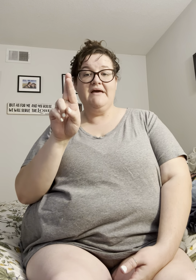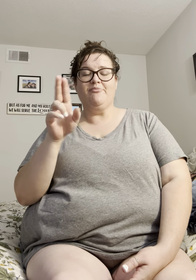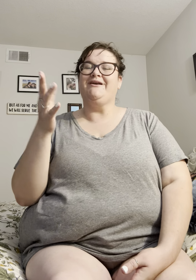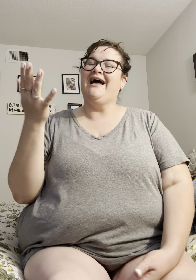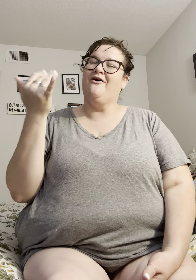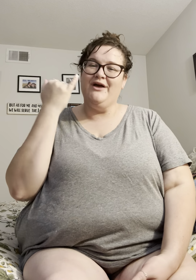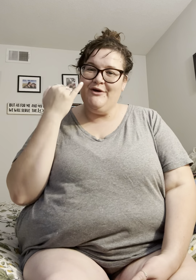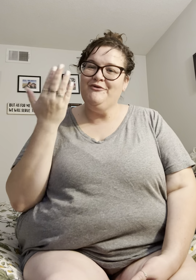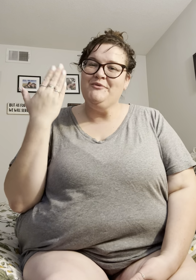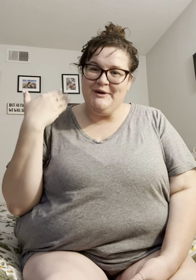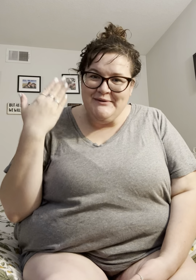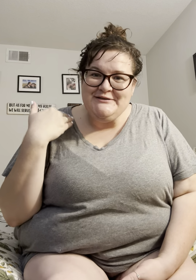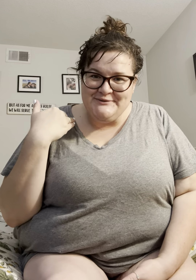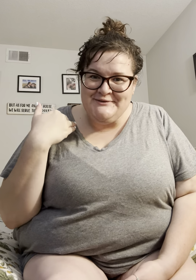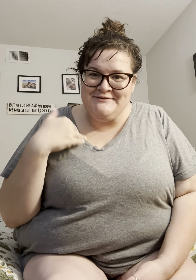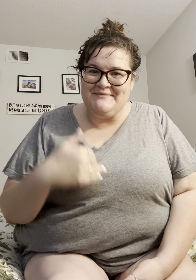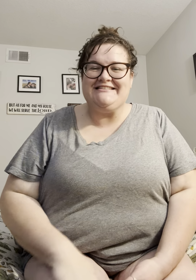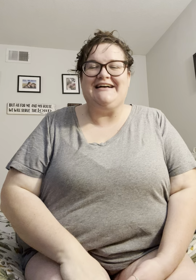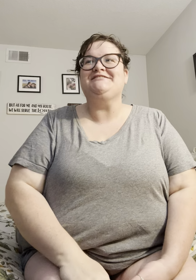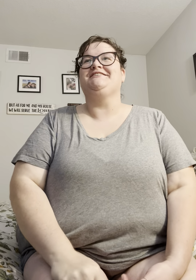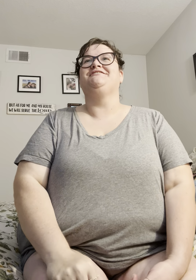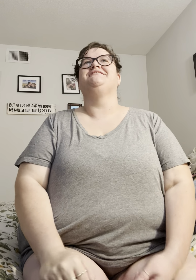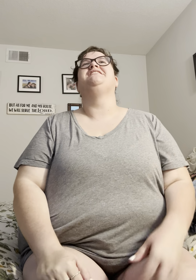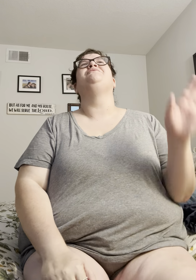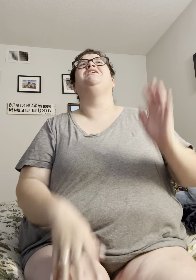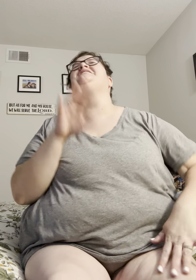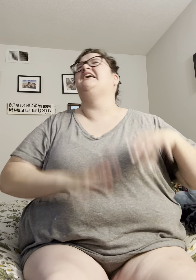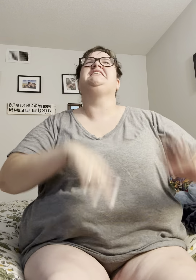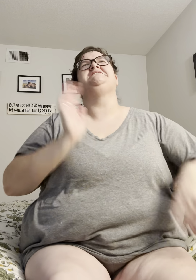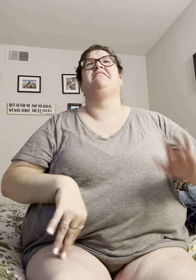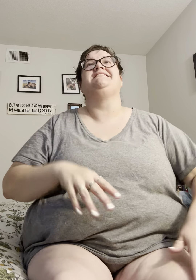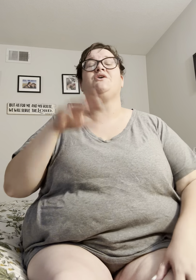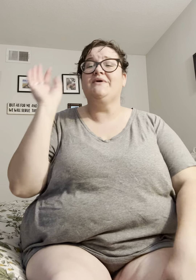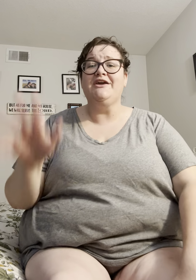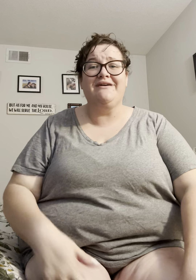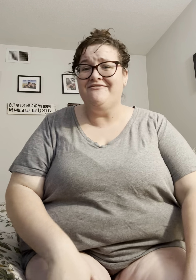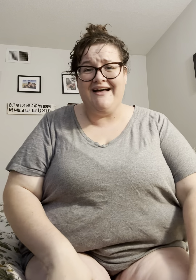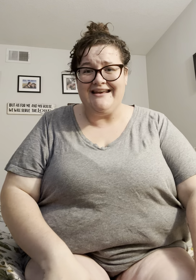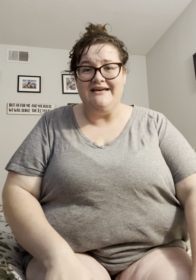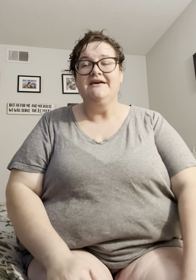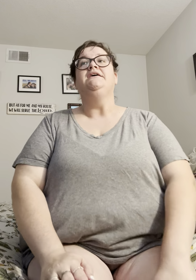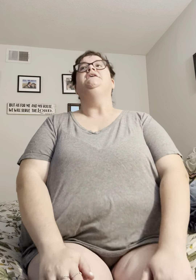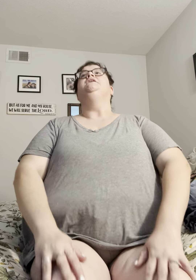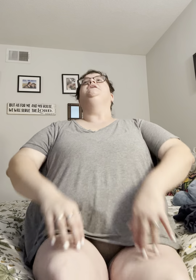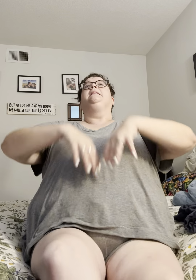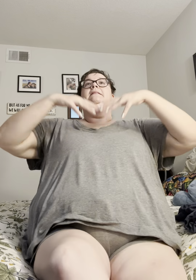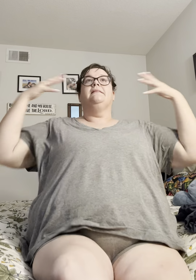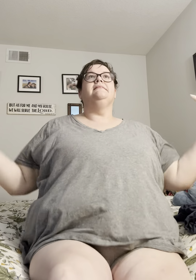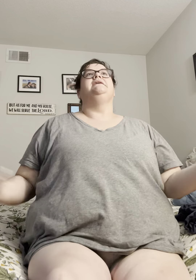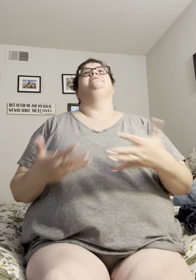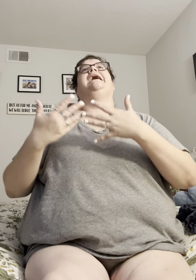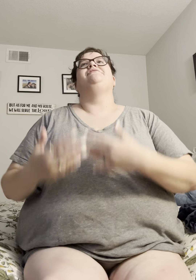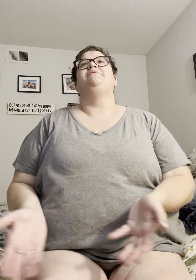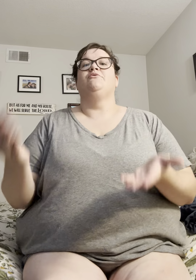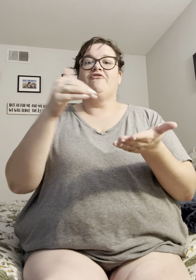paper. Now, if you're one of my students from this last year, you're like, you already taught us all this. Okay, great, fine. Have it be a